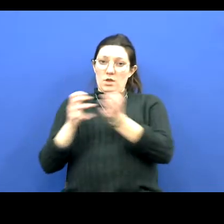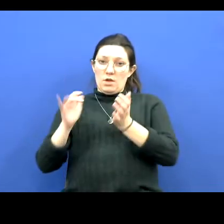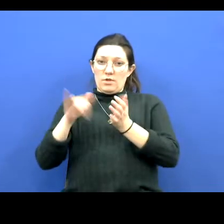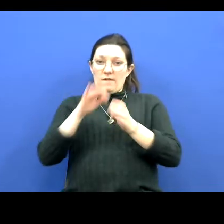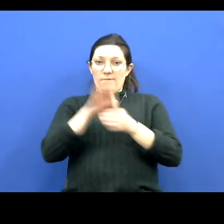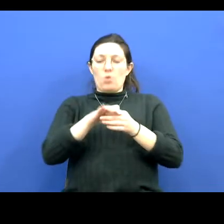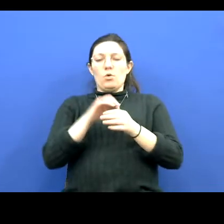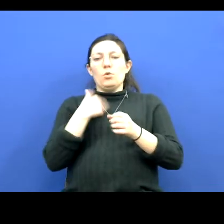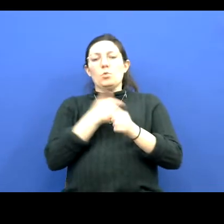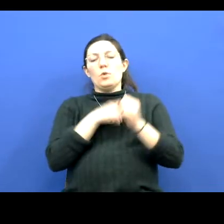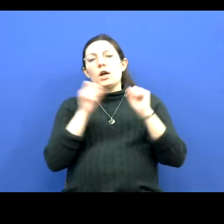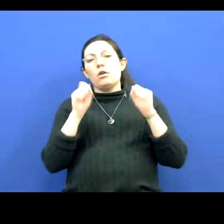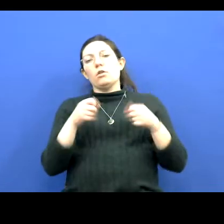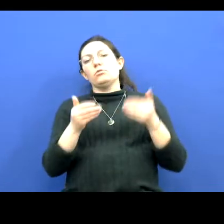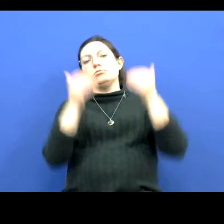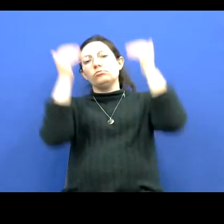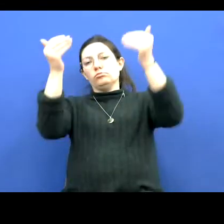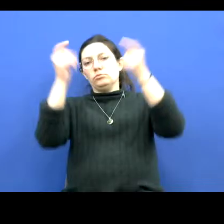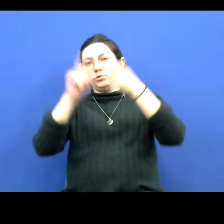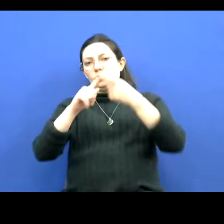will go to the Article 10.